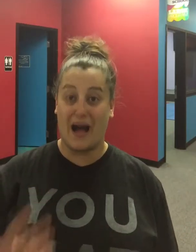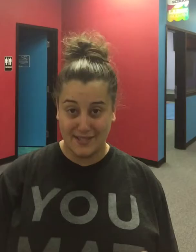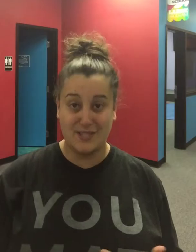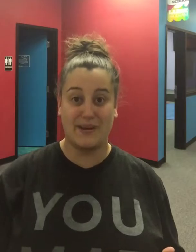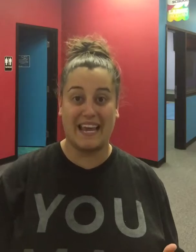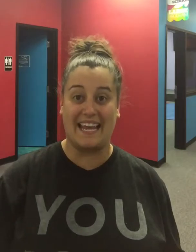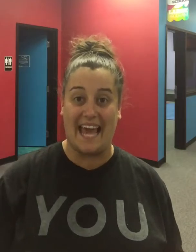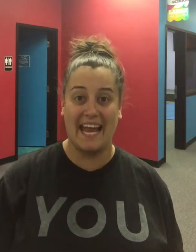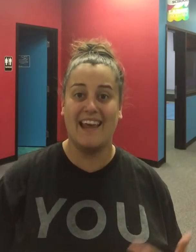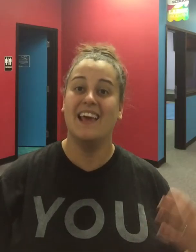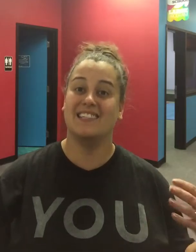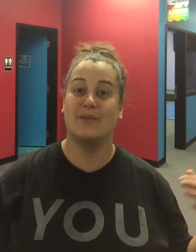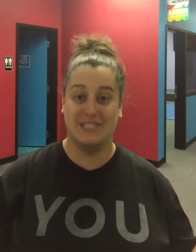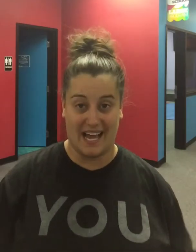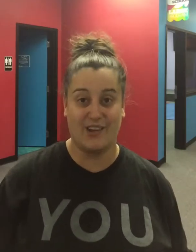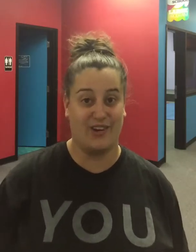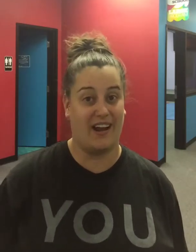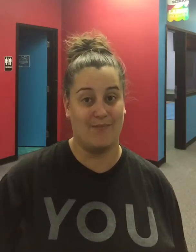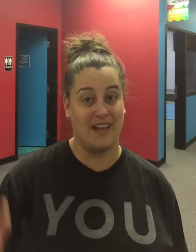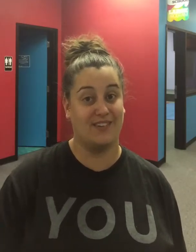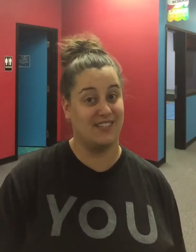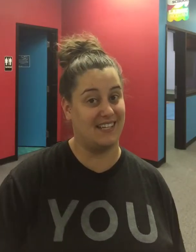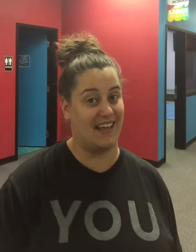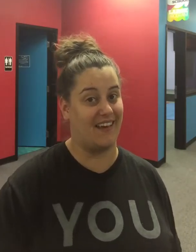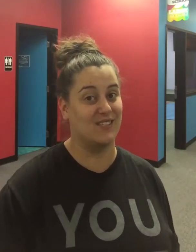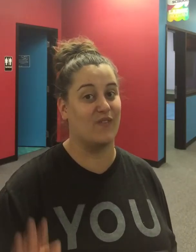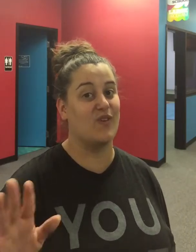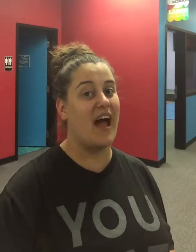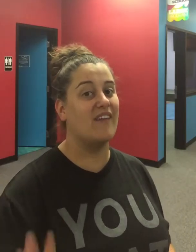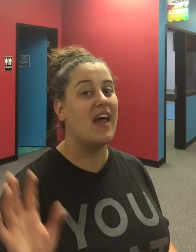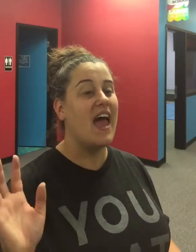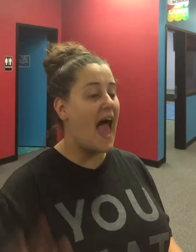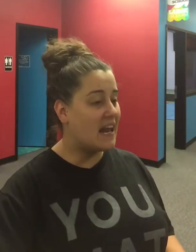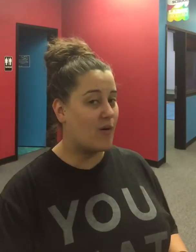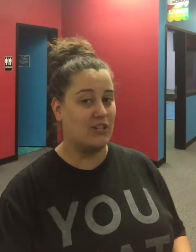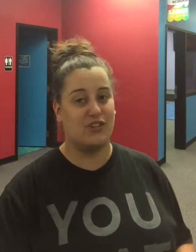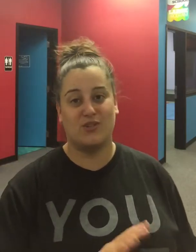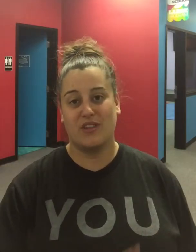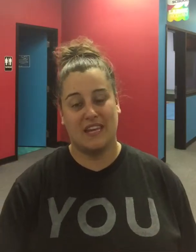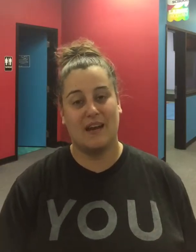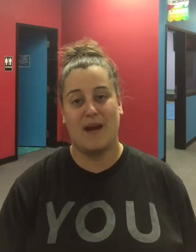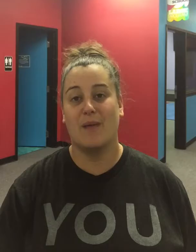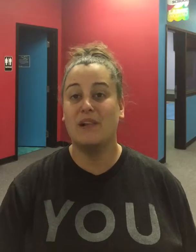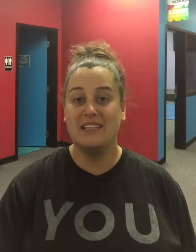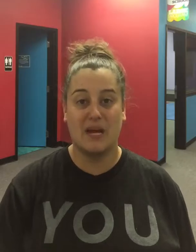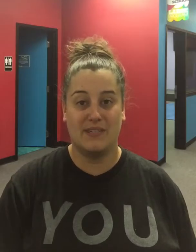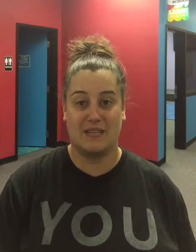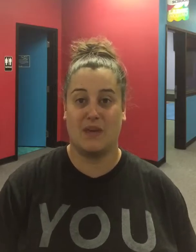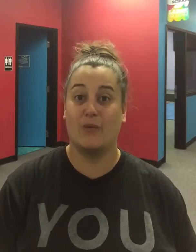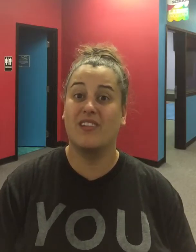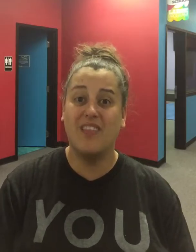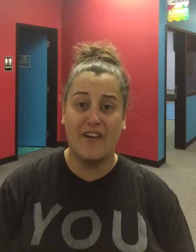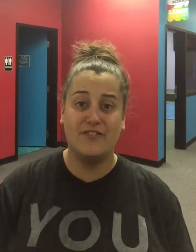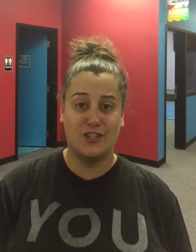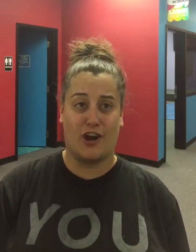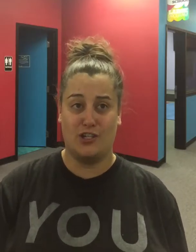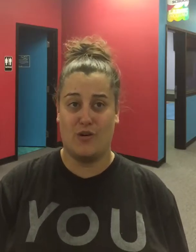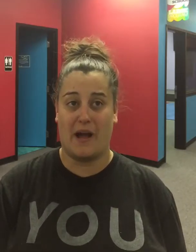us doing it again because it was that good, and I'm not just saying that. So if you have any questions or thinking about it, please come and see me. I would love to talk to you about